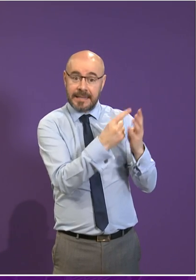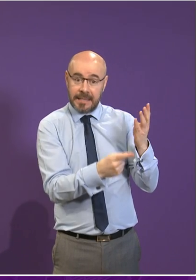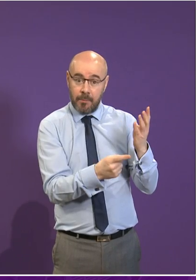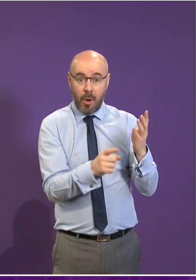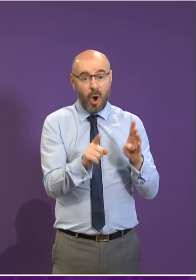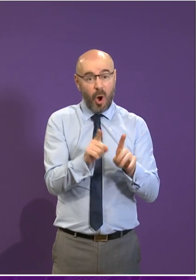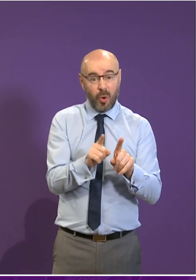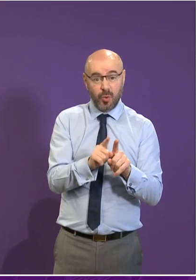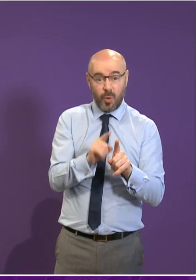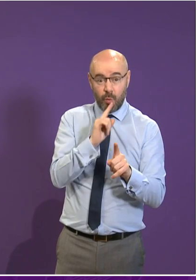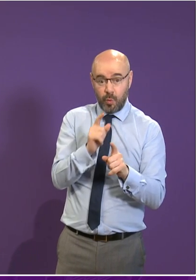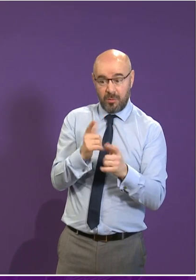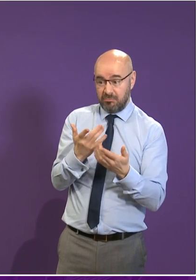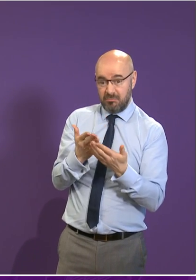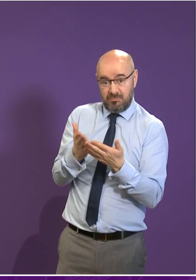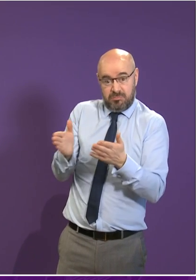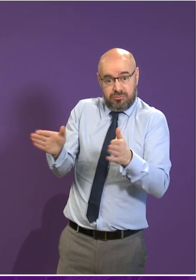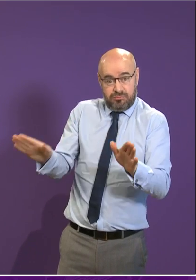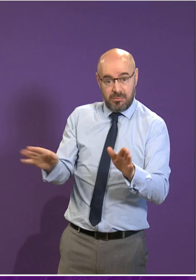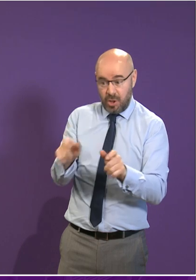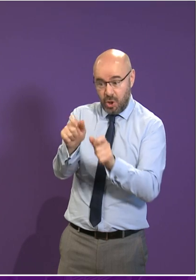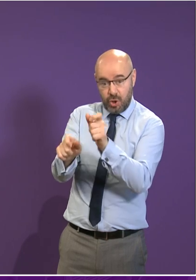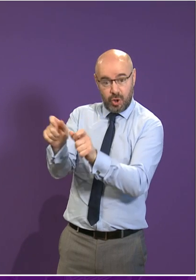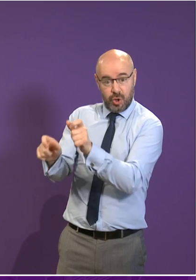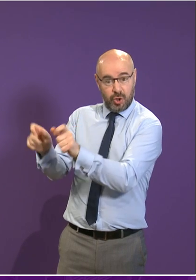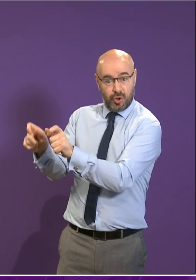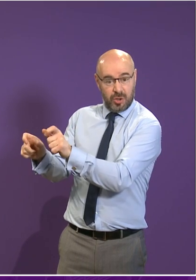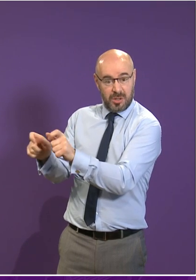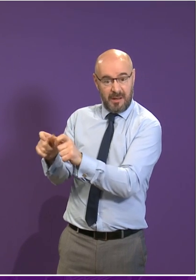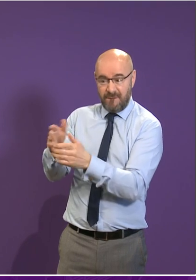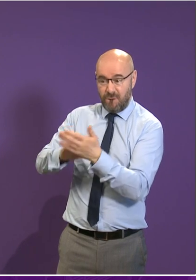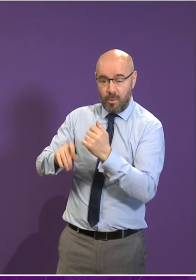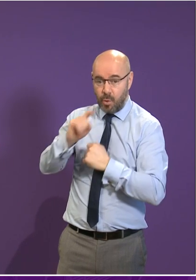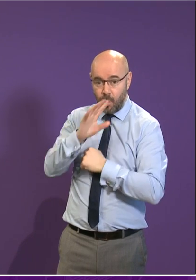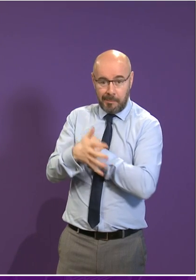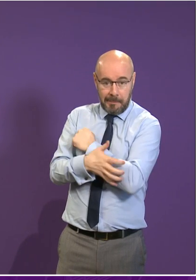students from a variety of backgrounds, whether that's from a socioeconomic perspective